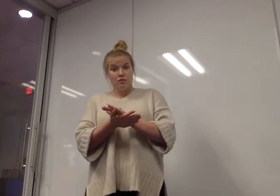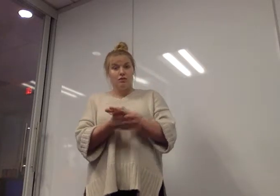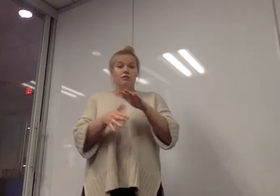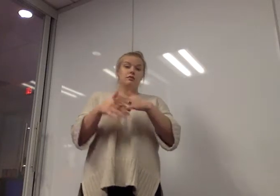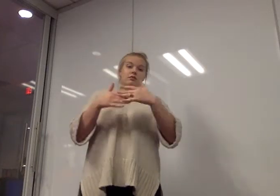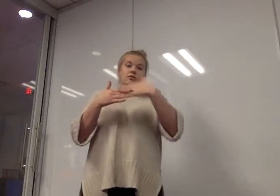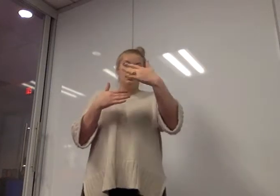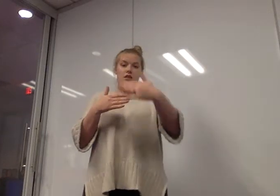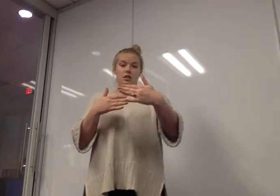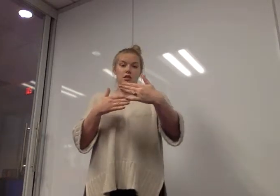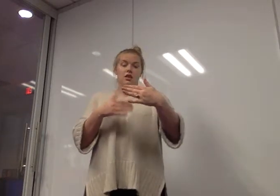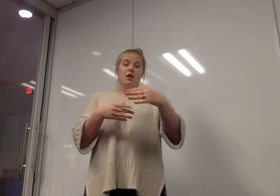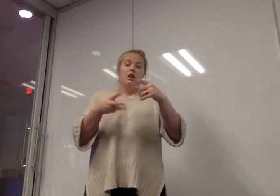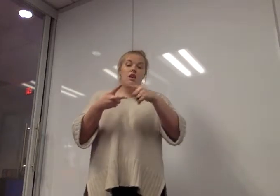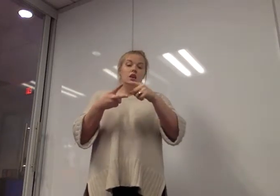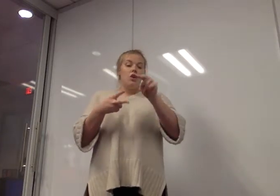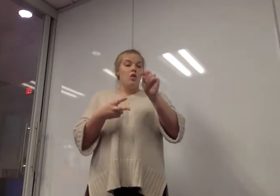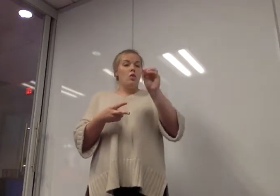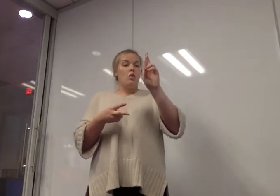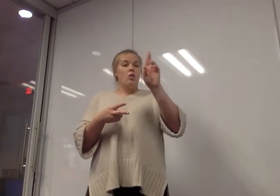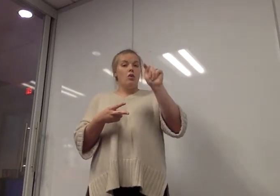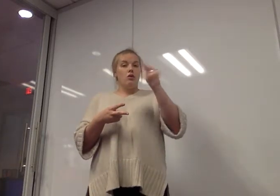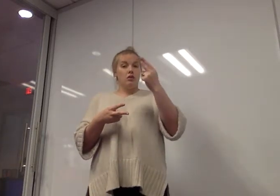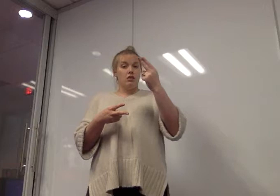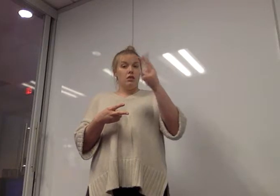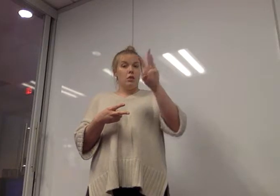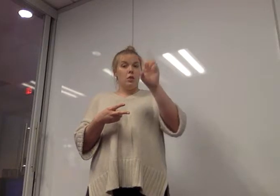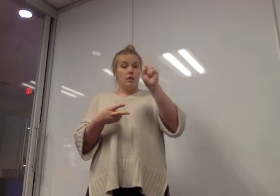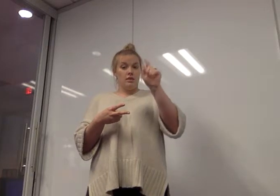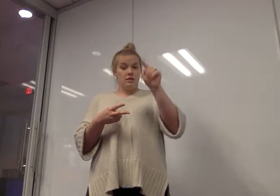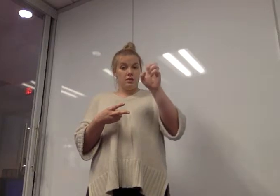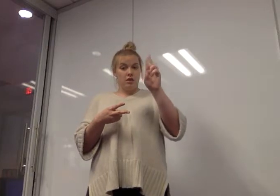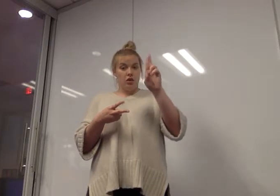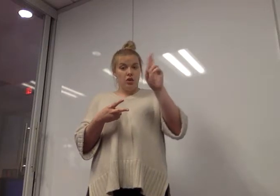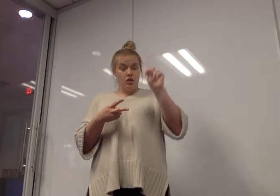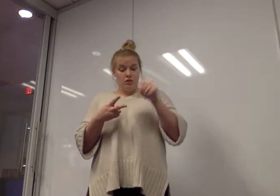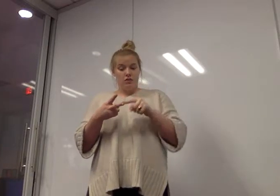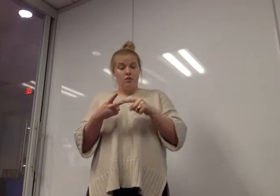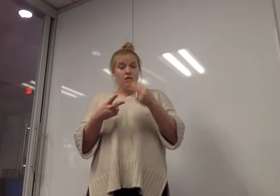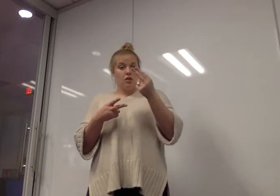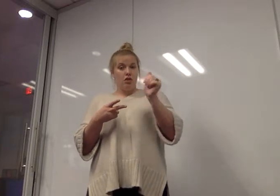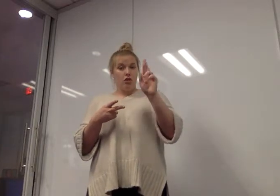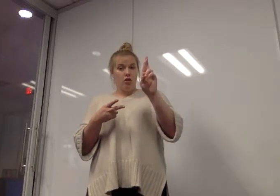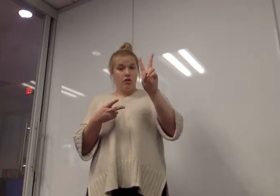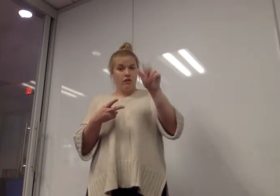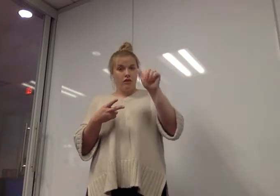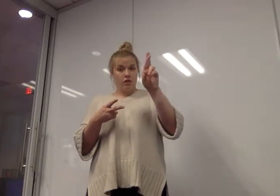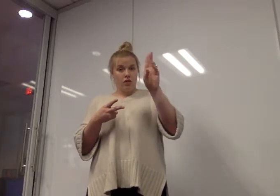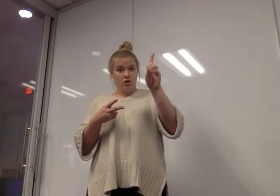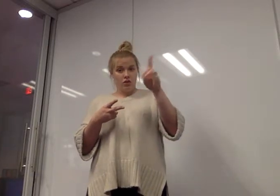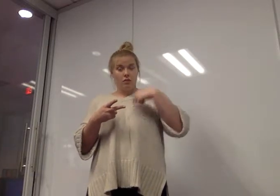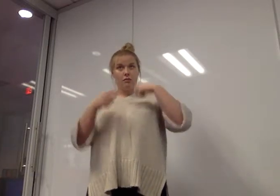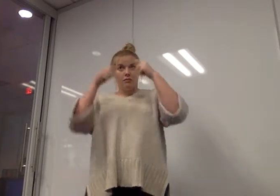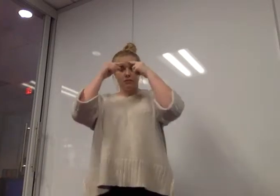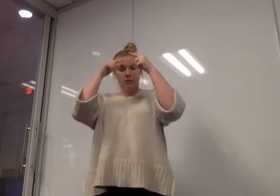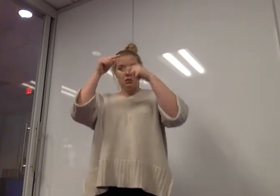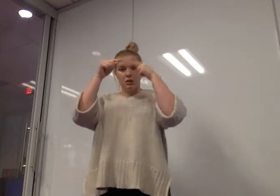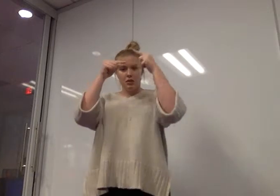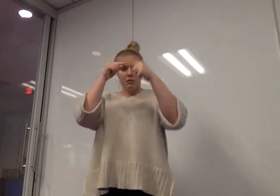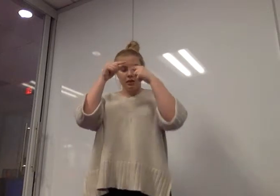moved to Harvard. I'm at Harvard. I'm not really thinking about it anymore. But for a long time, I had been thinking, not supposed to be here, not supposed to be here.